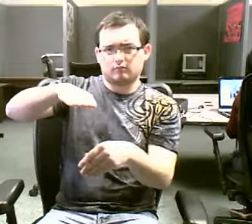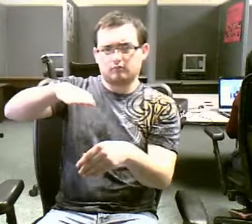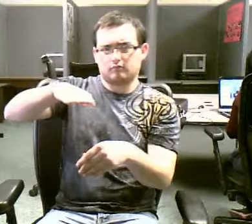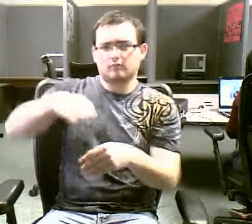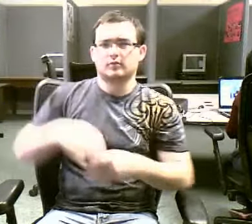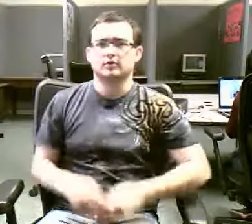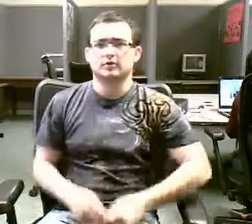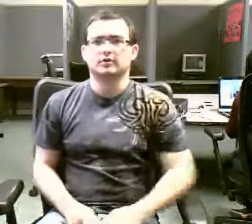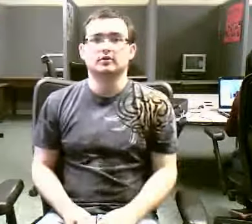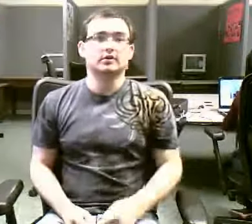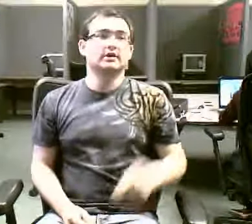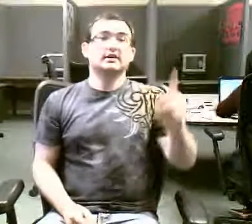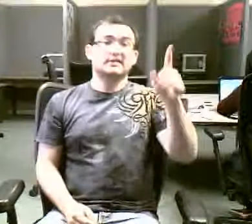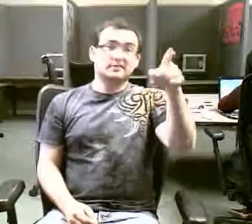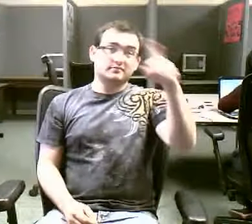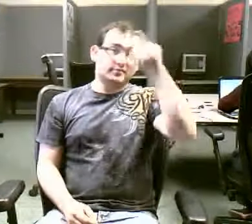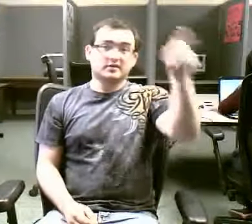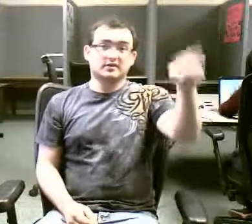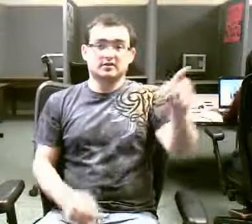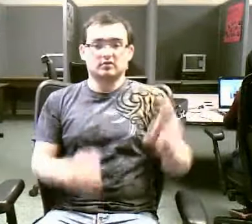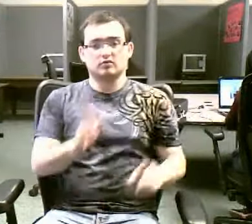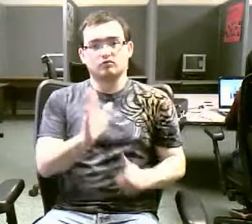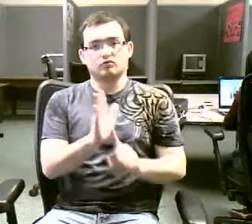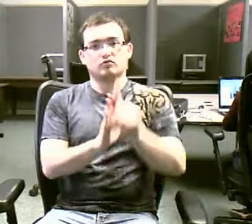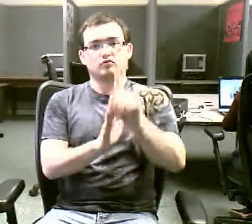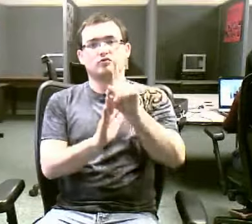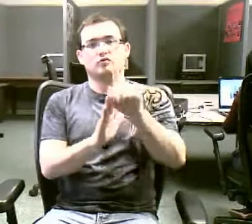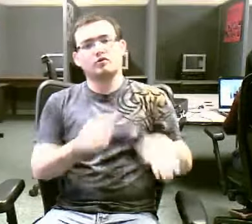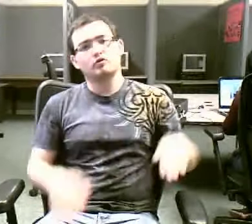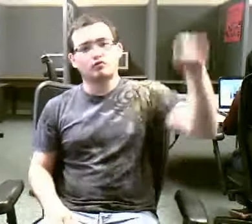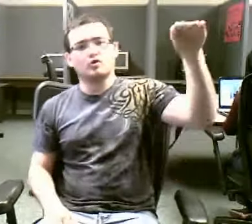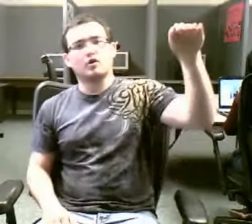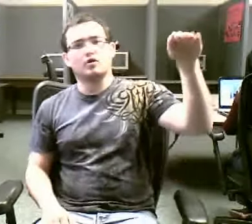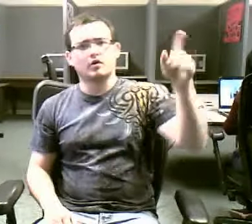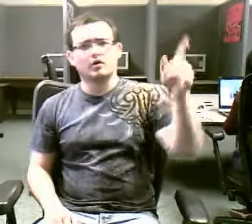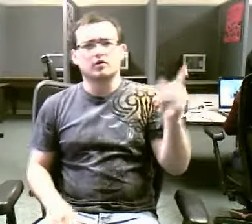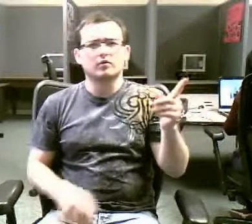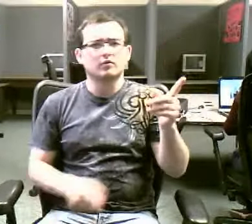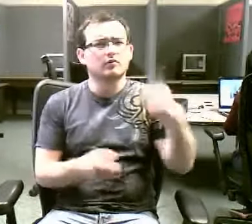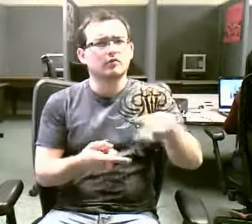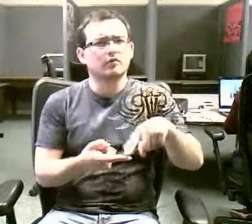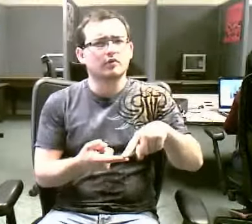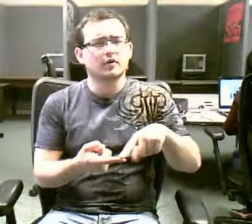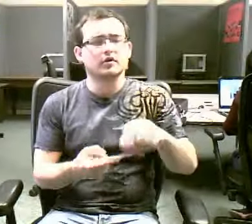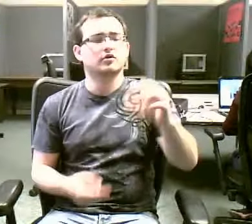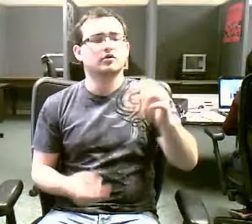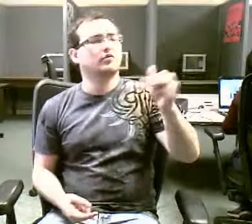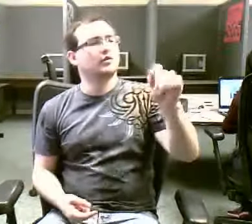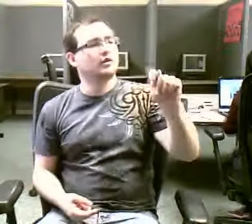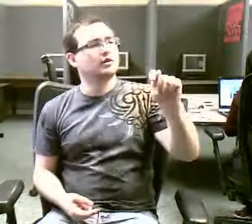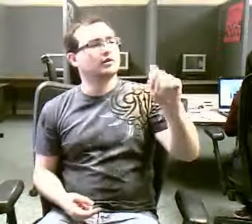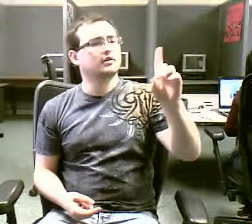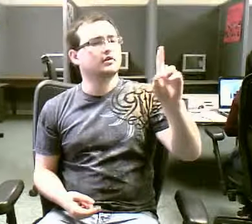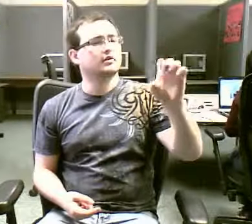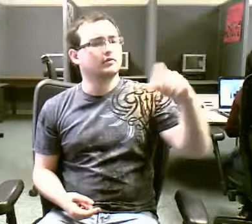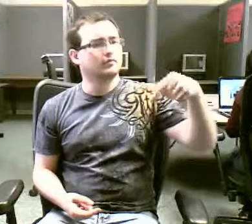But luckily, we have, like, FBI insured banks, so to make sure that your money won't be completely lost, you have interest